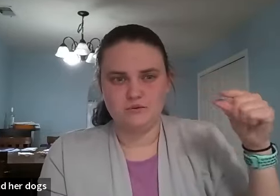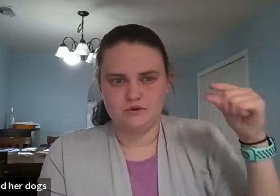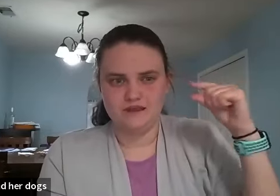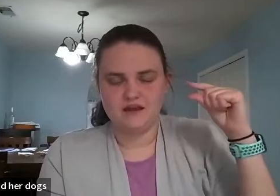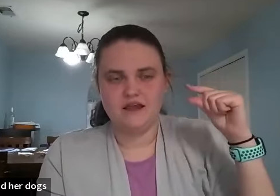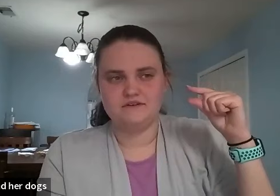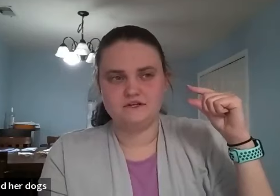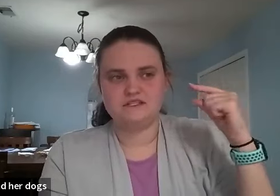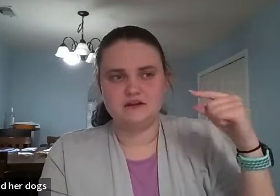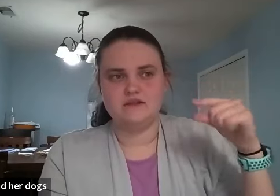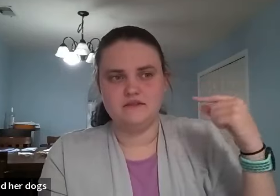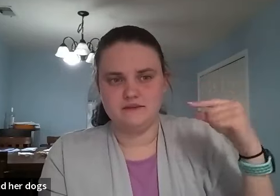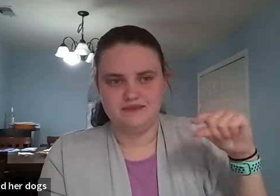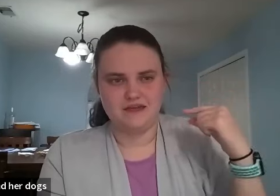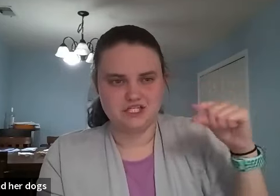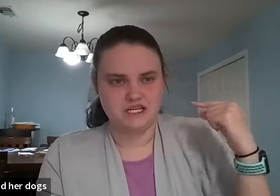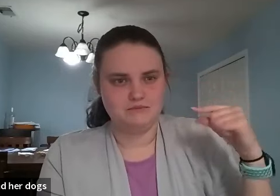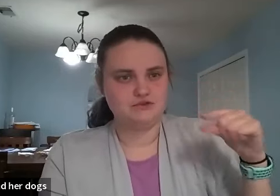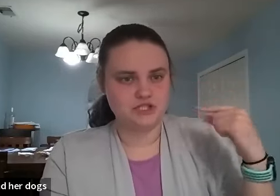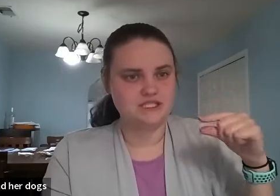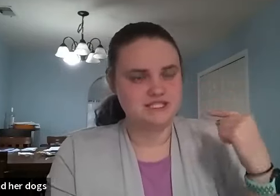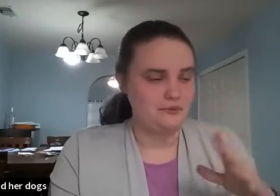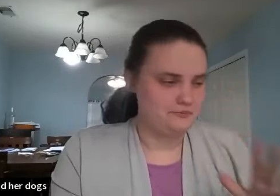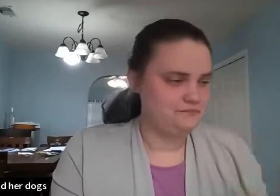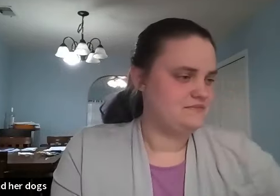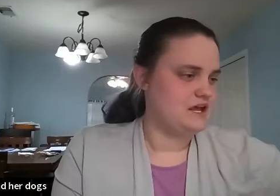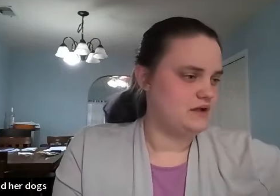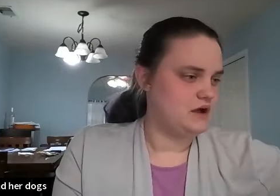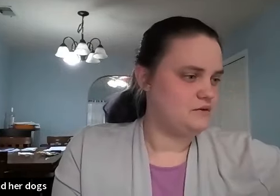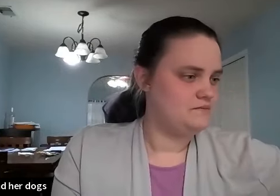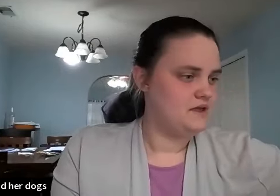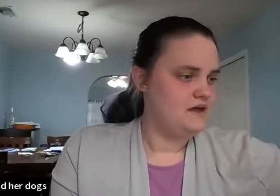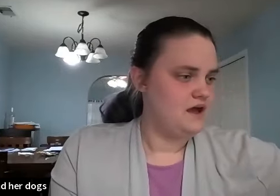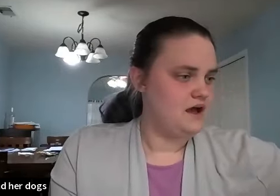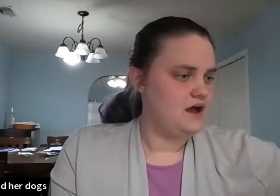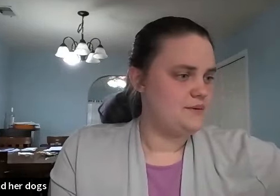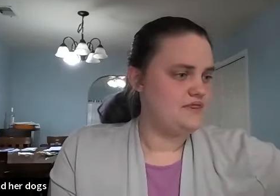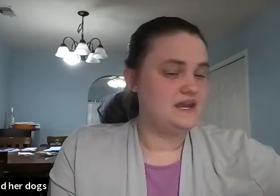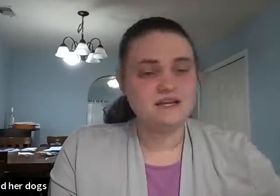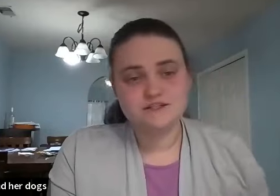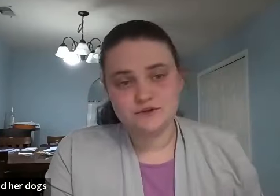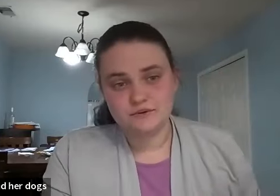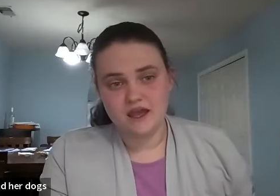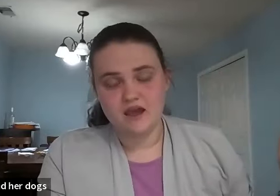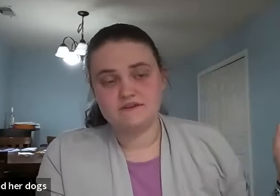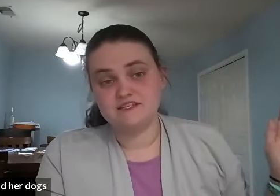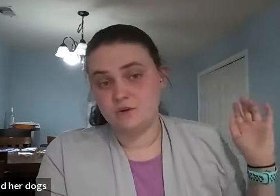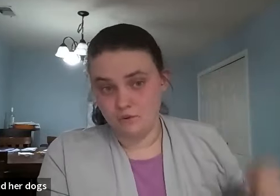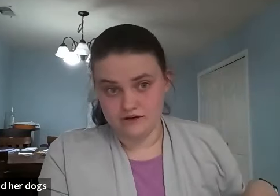where they kind of have the first letter and then they make that shaking motion. So that'll be helpful. The next fruit we have is